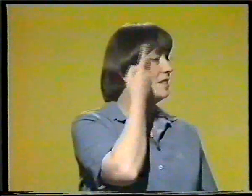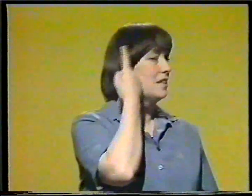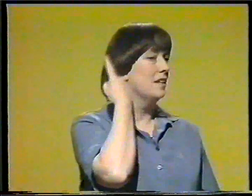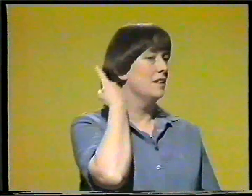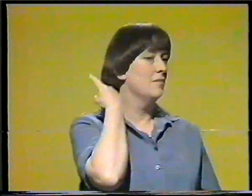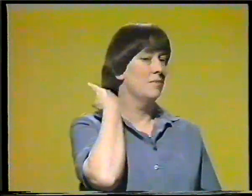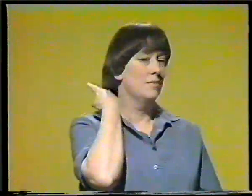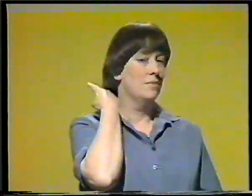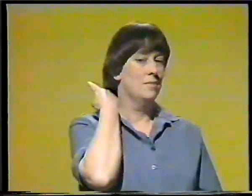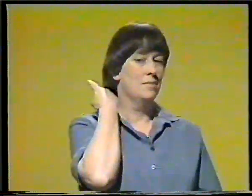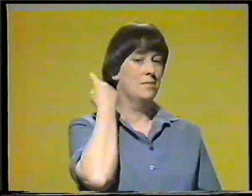Yesterday.